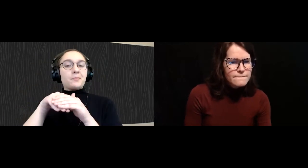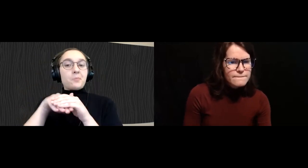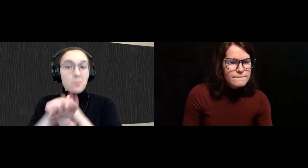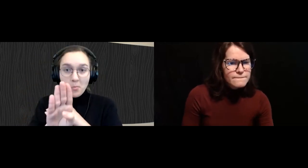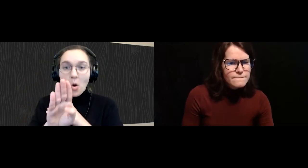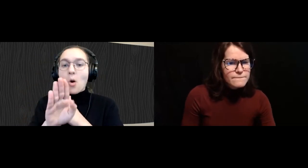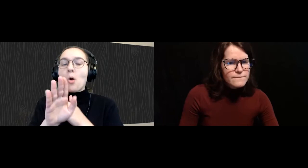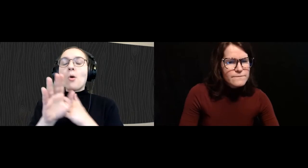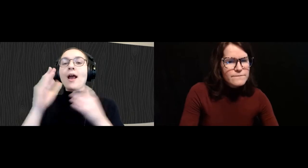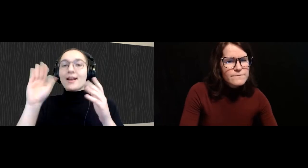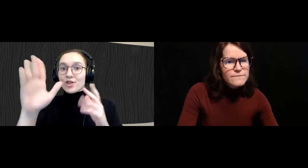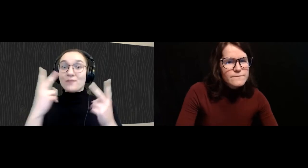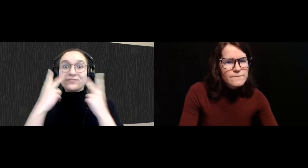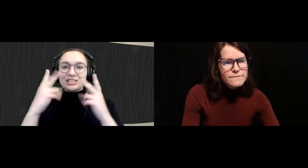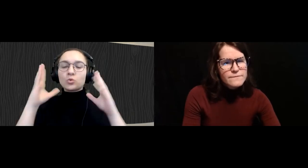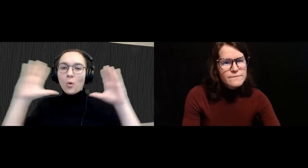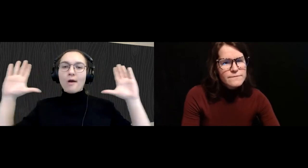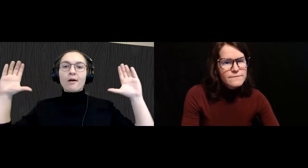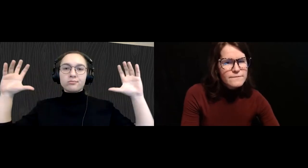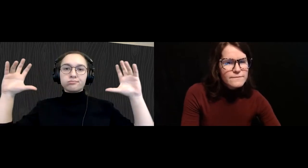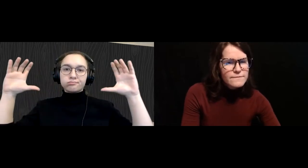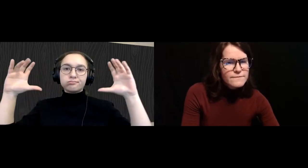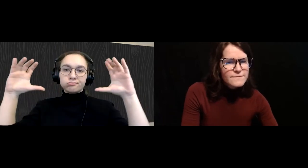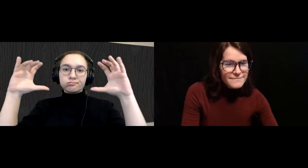syndrome typically are born and their vision